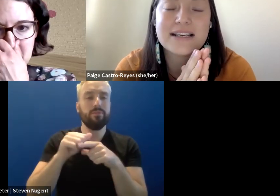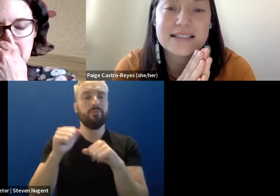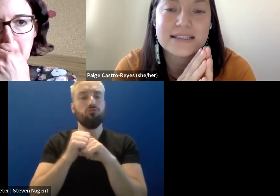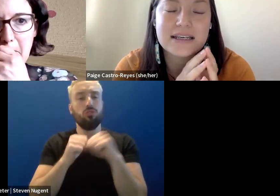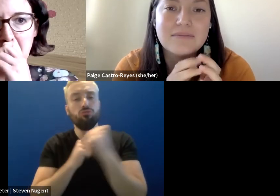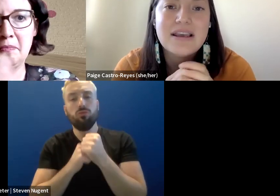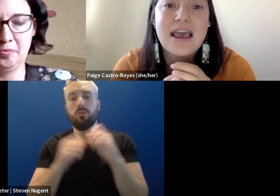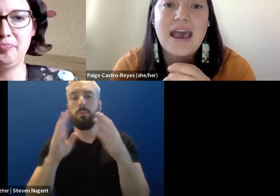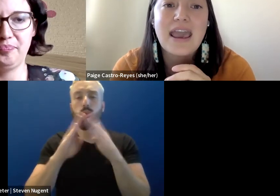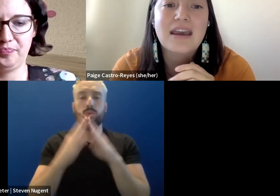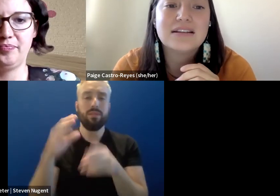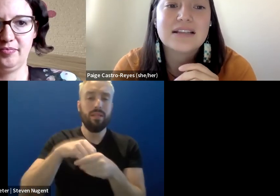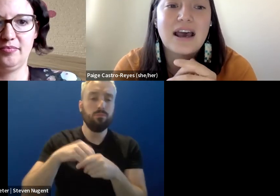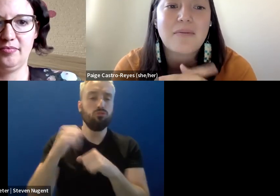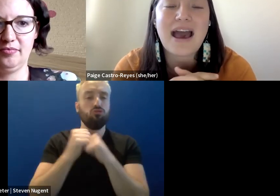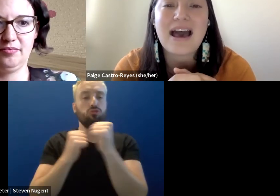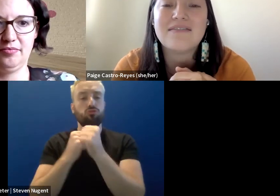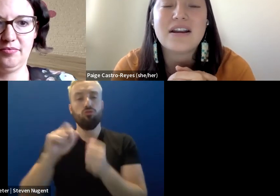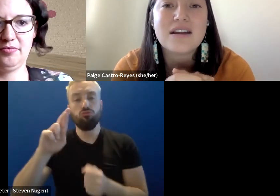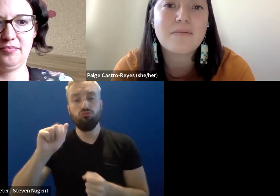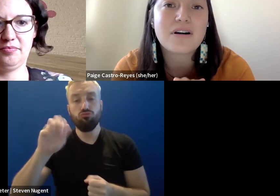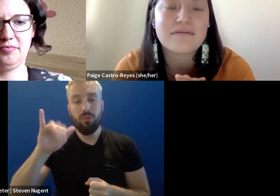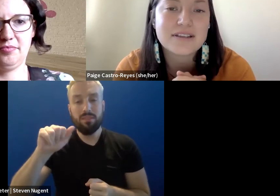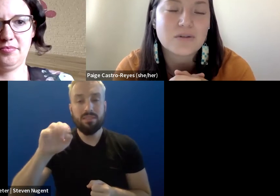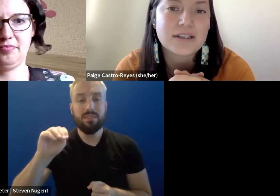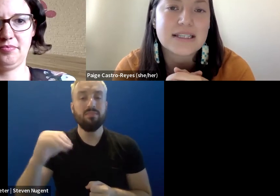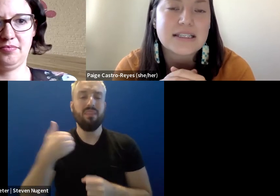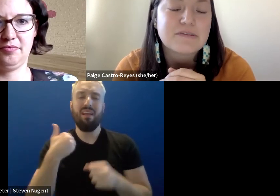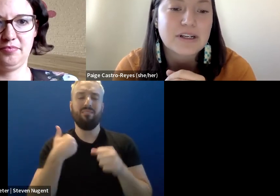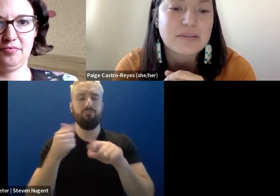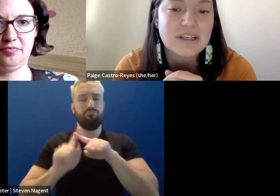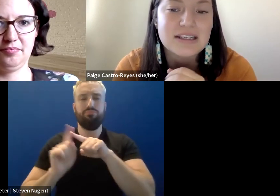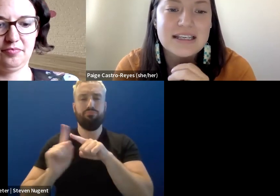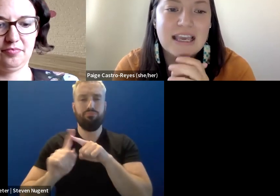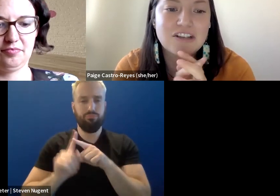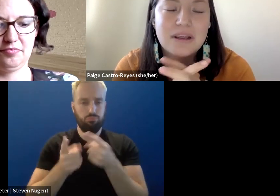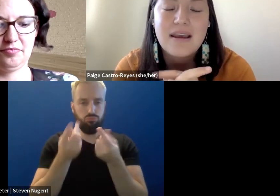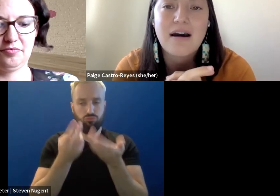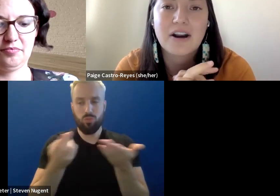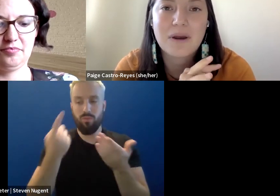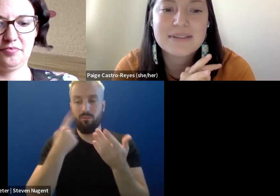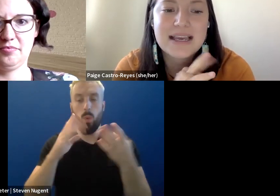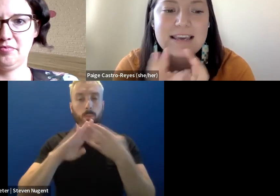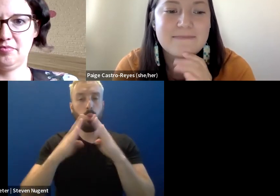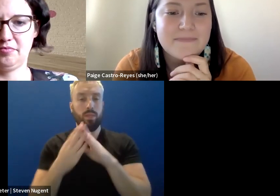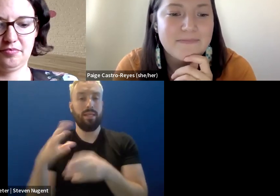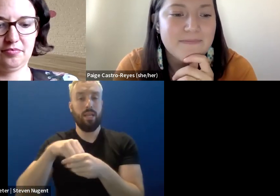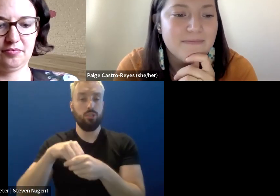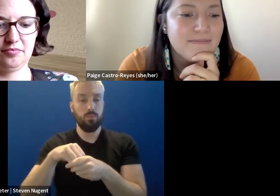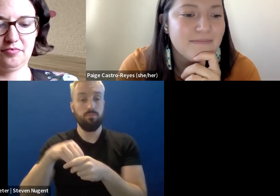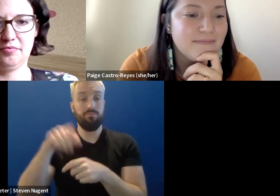structural racism, and have a number of resources for community engagement on our